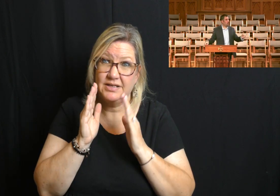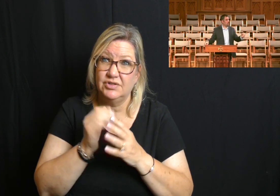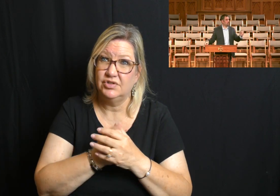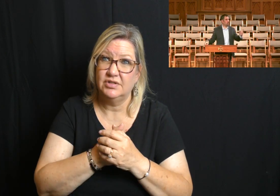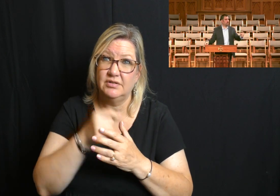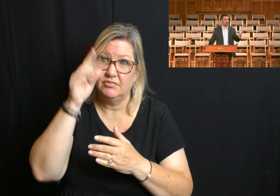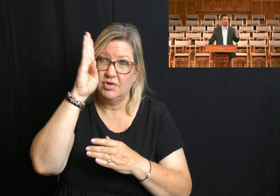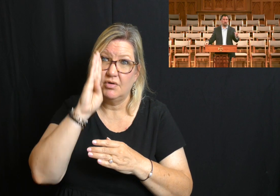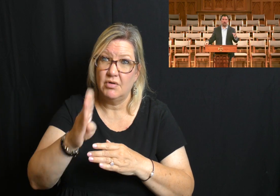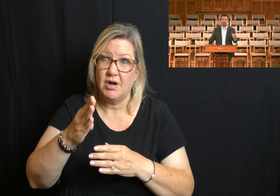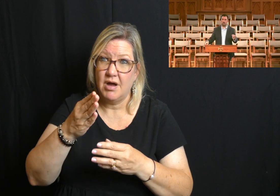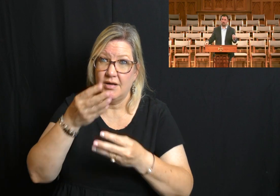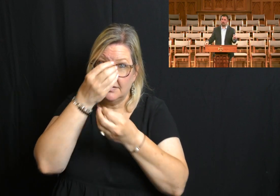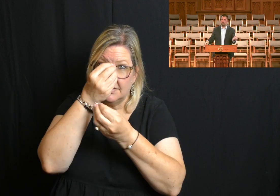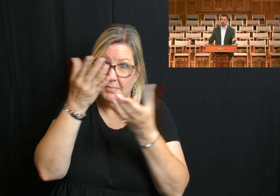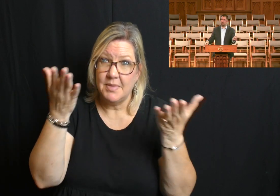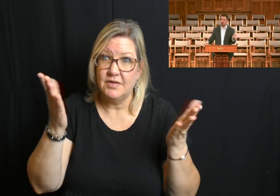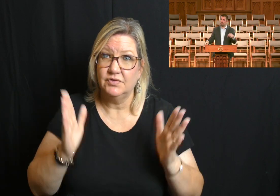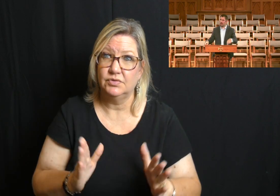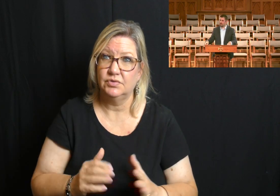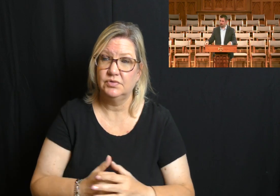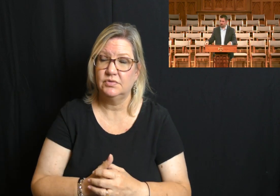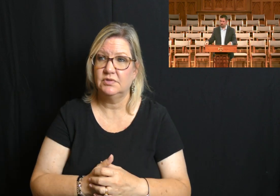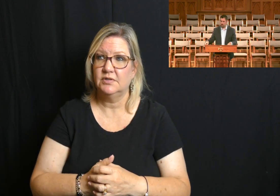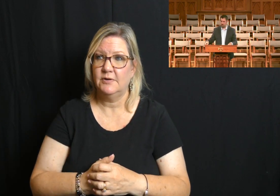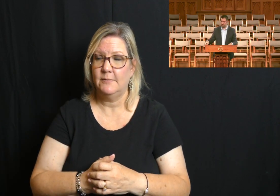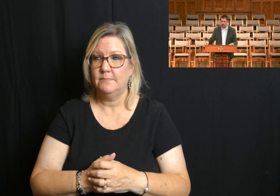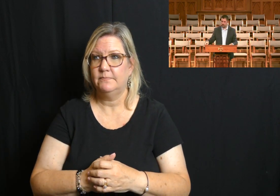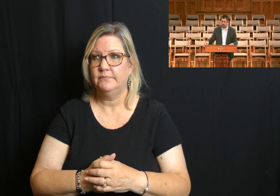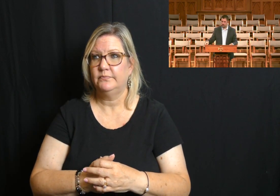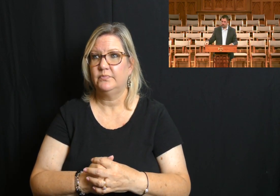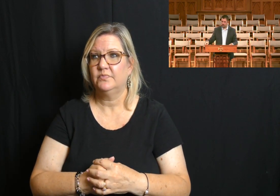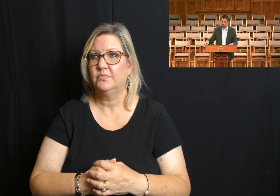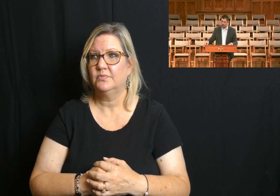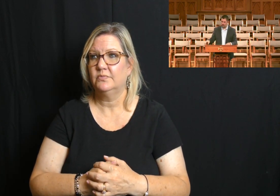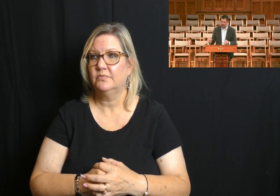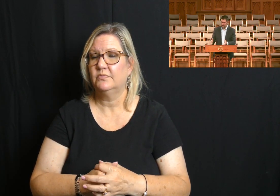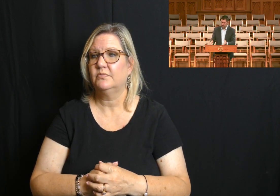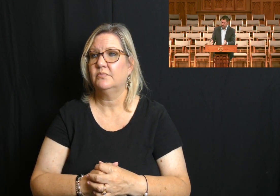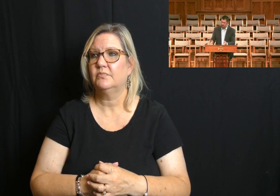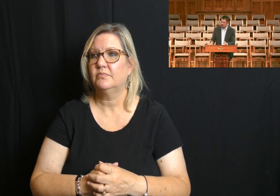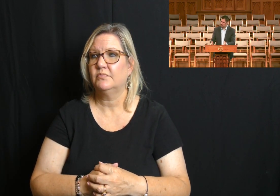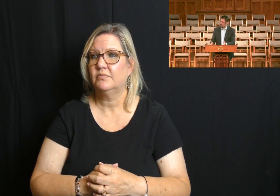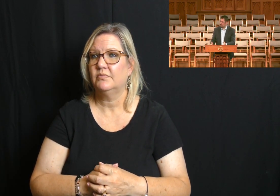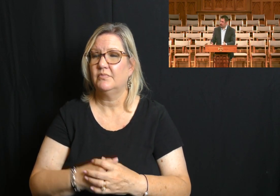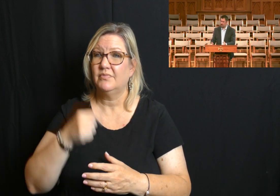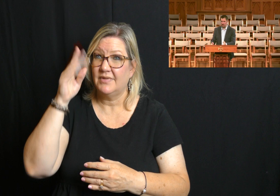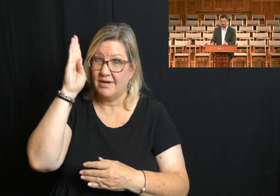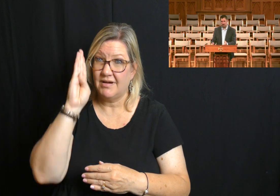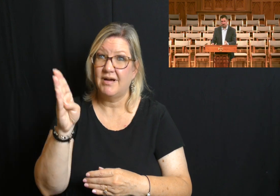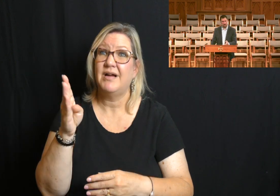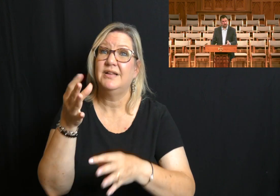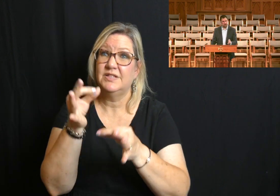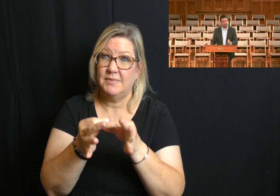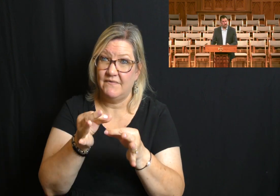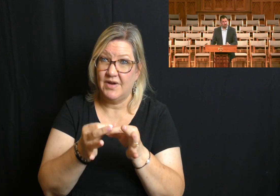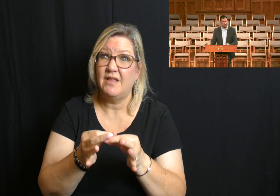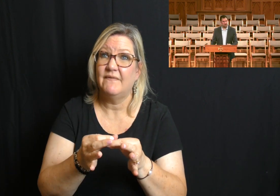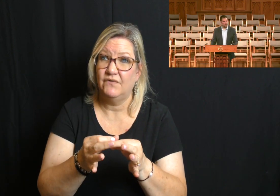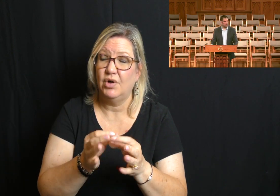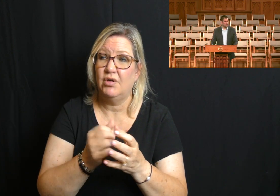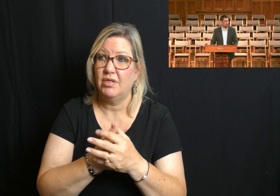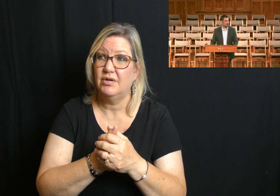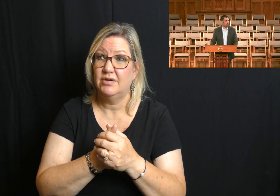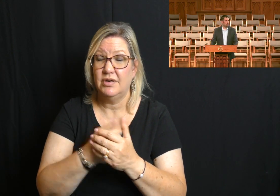is always bringing somebody to you to bring you back to him. God has been faithful in the past. Do you think that he's going to stop